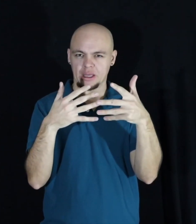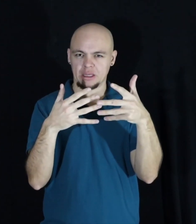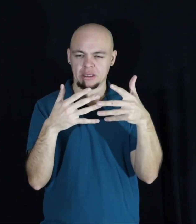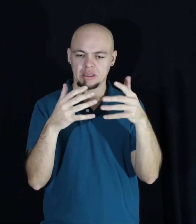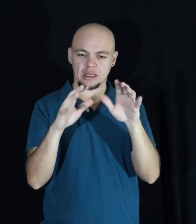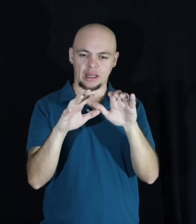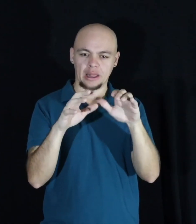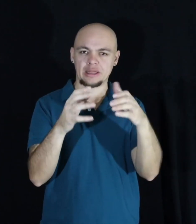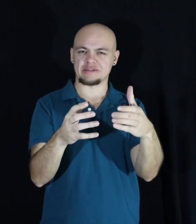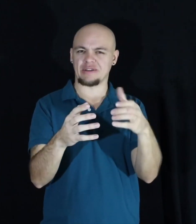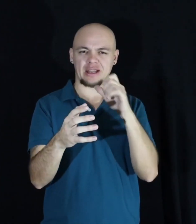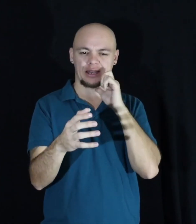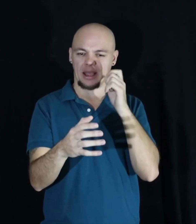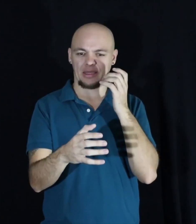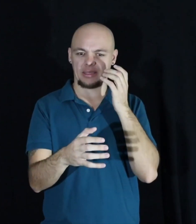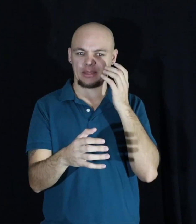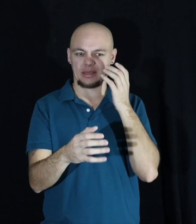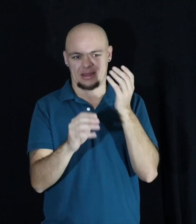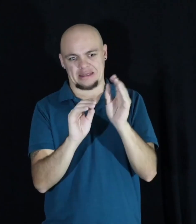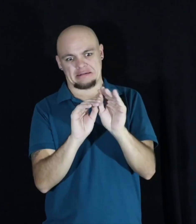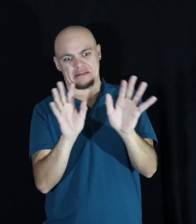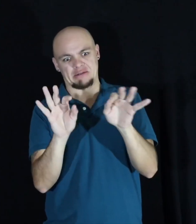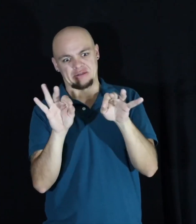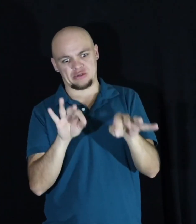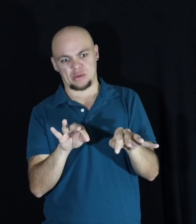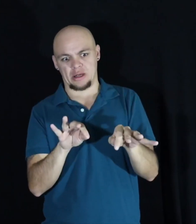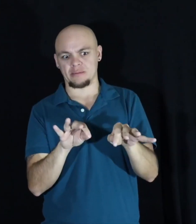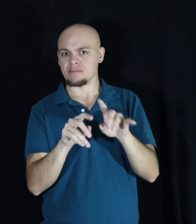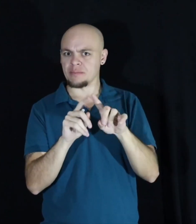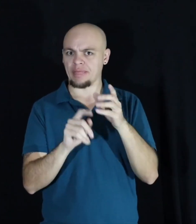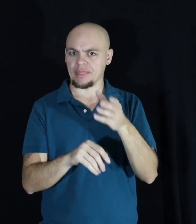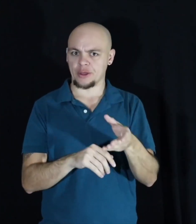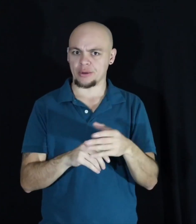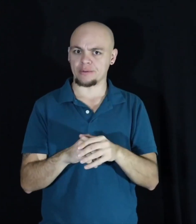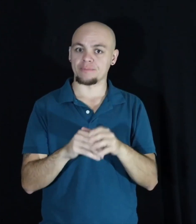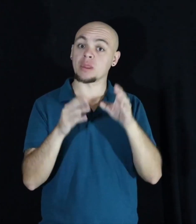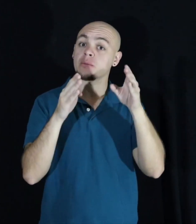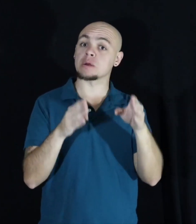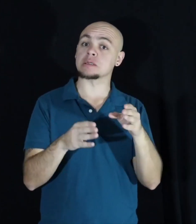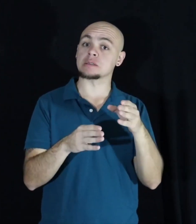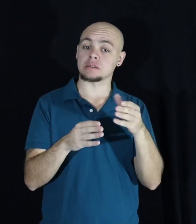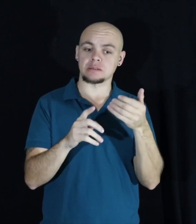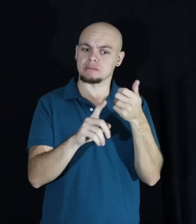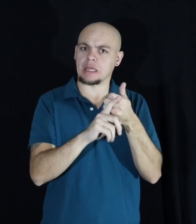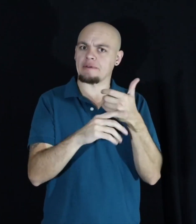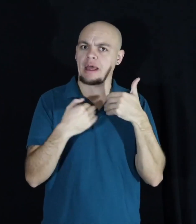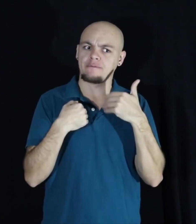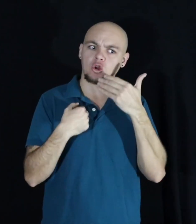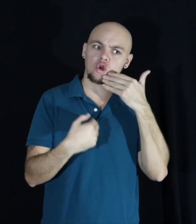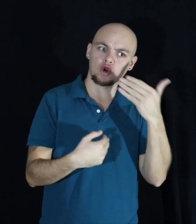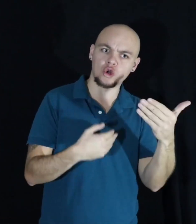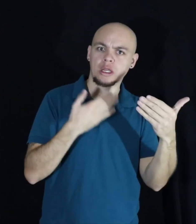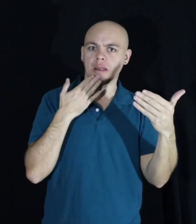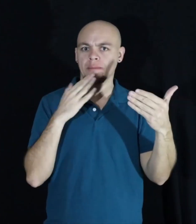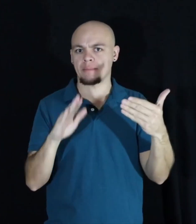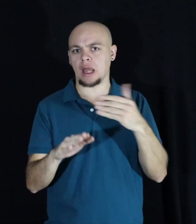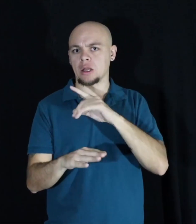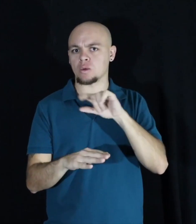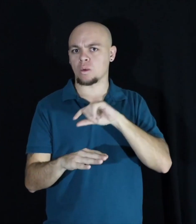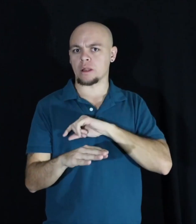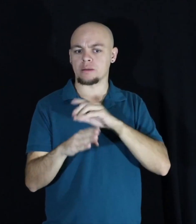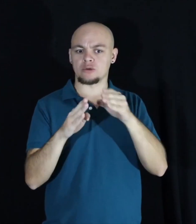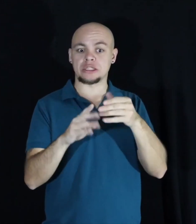is always there. A person, for example, has both good and bad qualities. Someone is not simply good or bad.